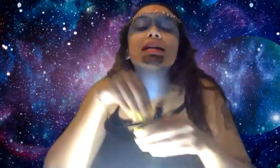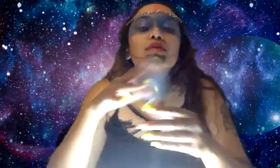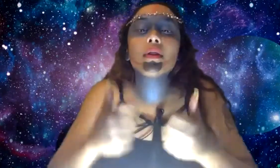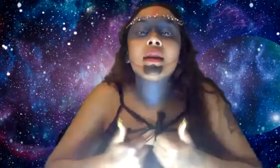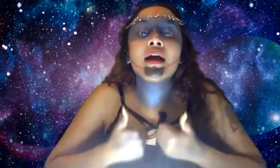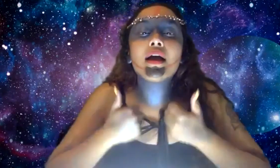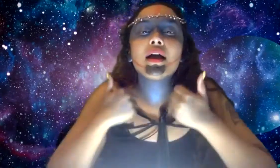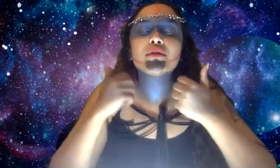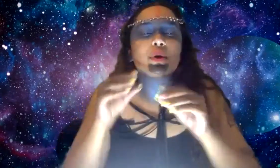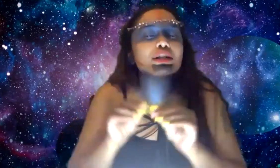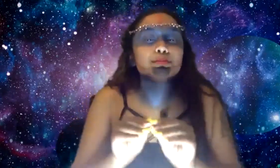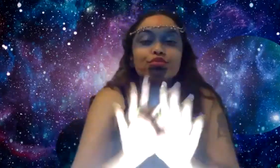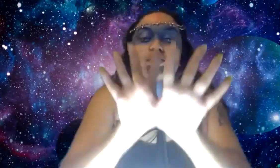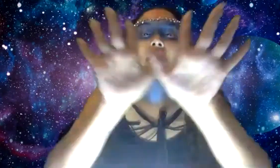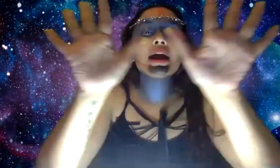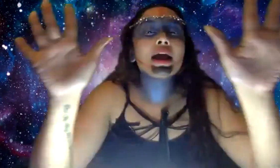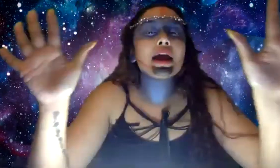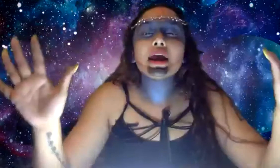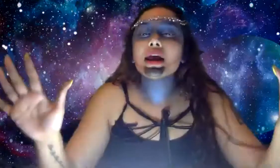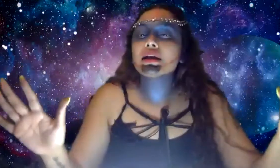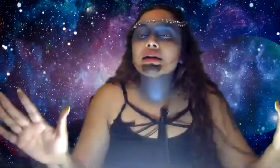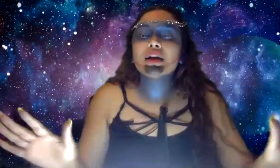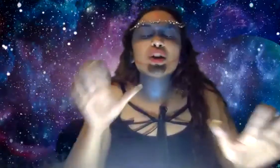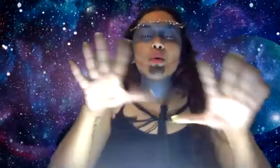They said, magic. There will be magic in your life.